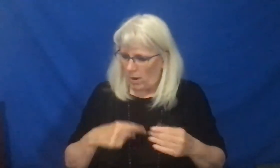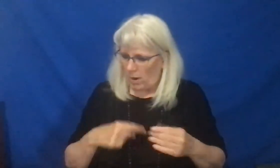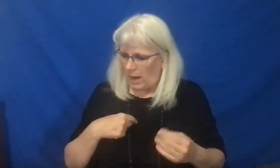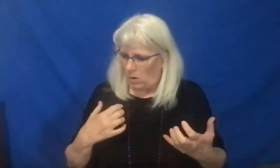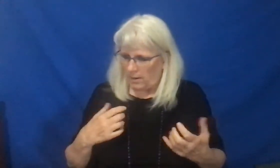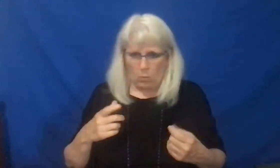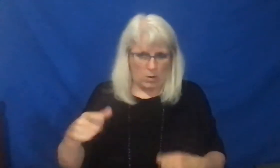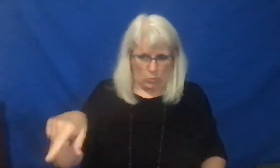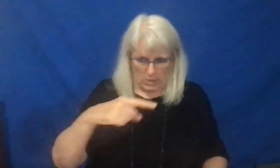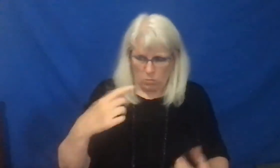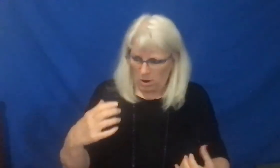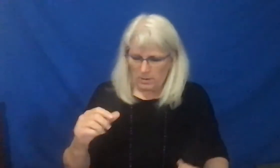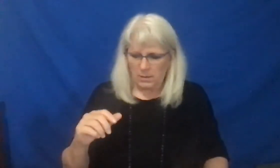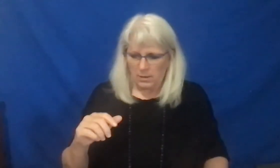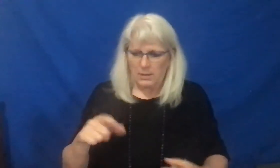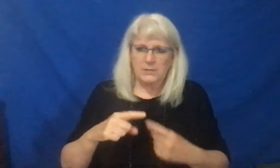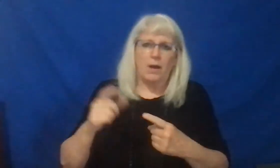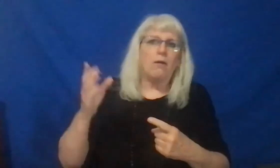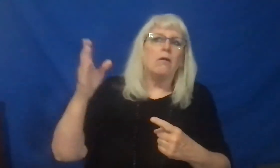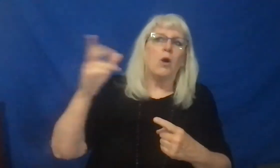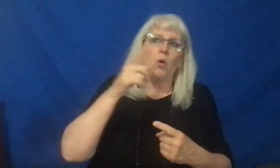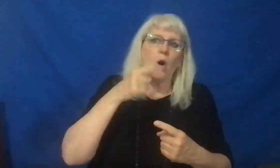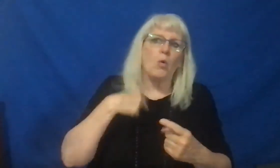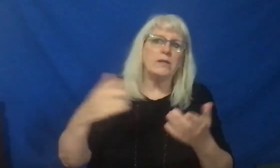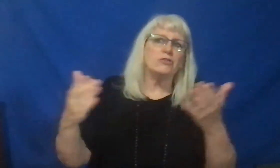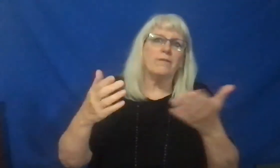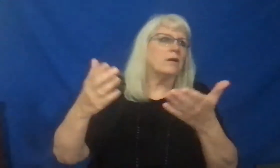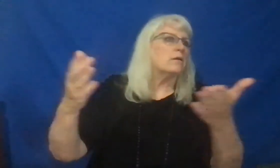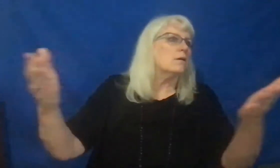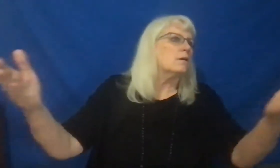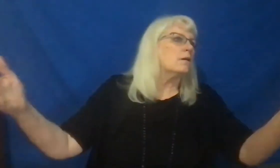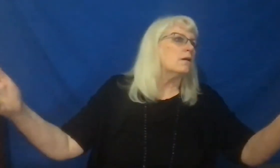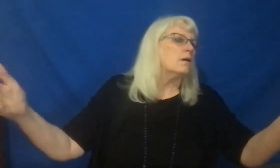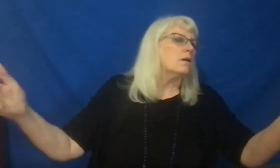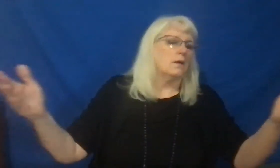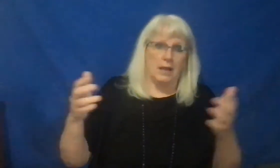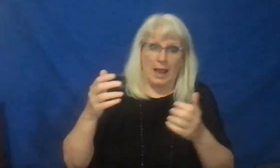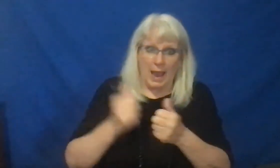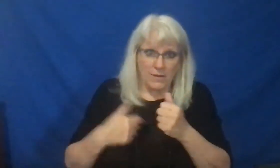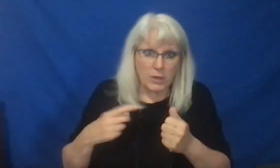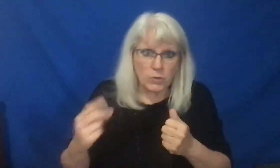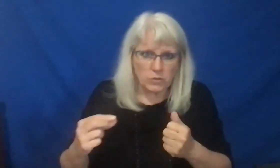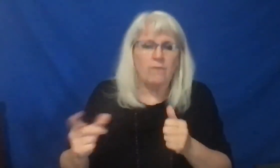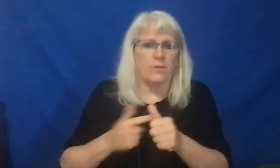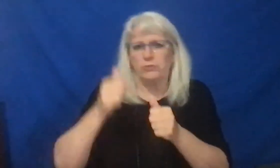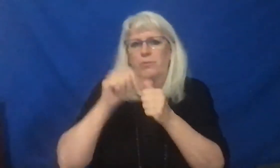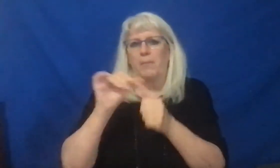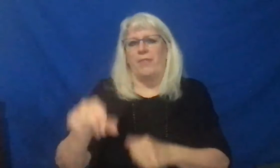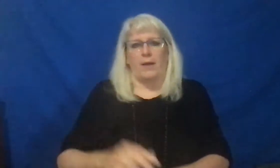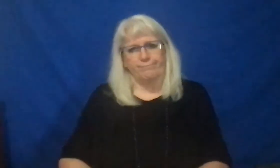It's about who are we serving, and remembering that in everything that we do. That bringing that